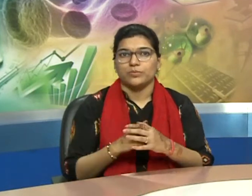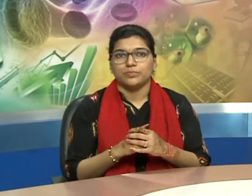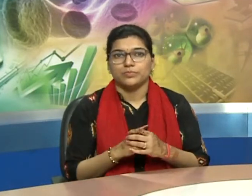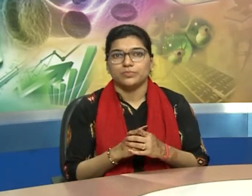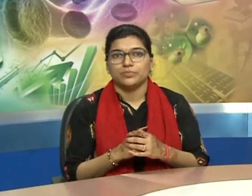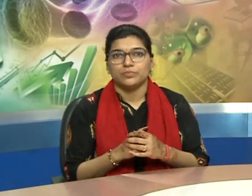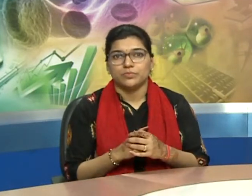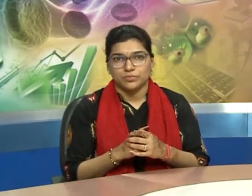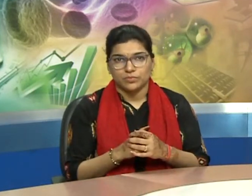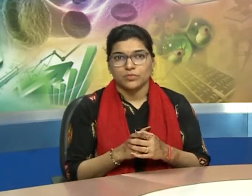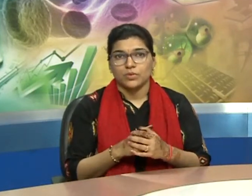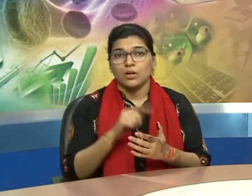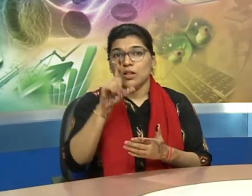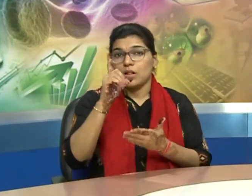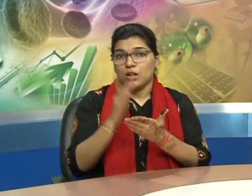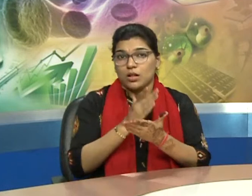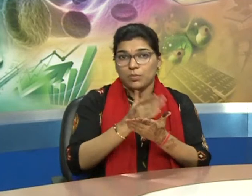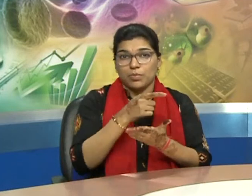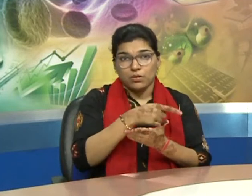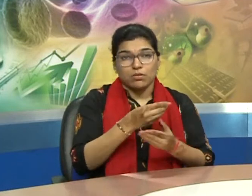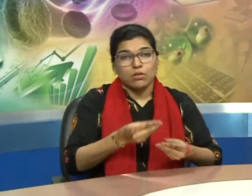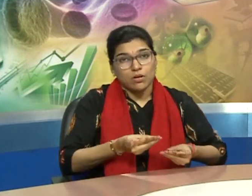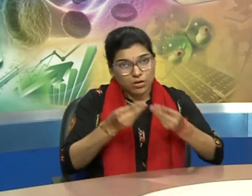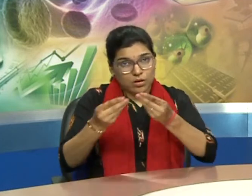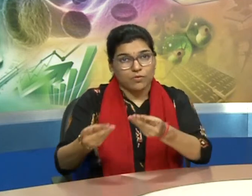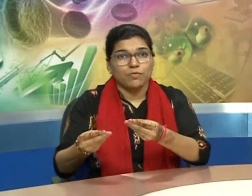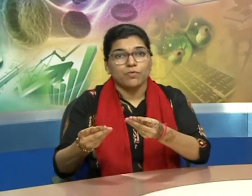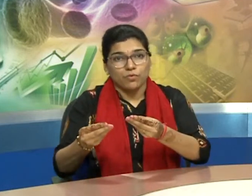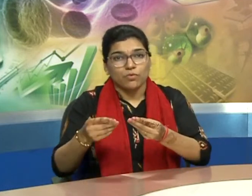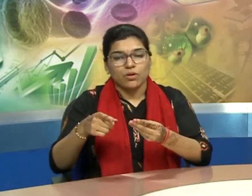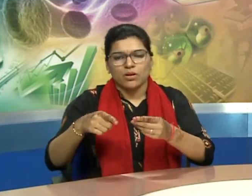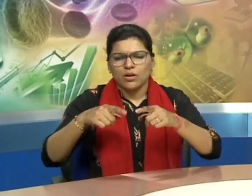The third function is to provide a variety of